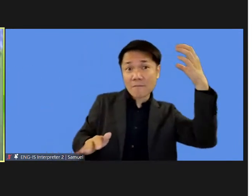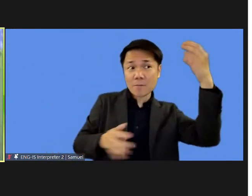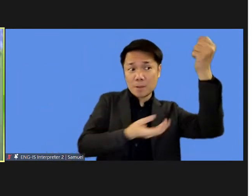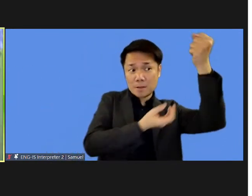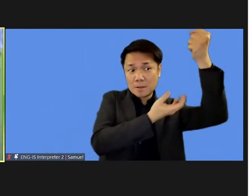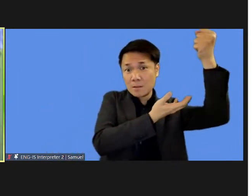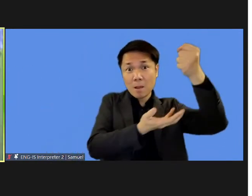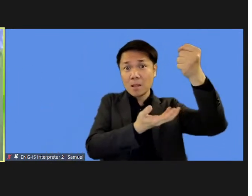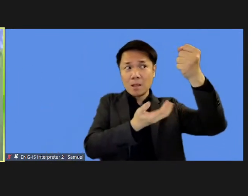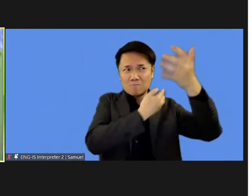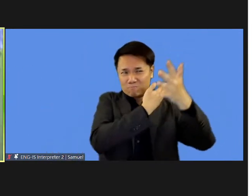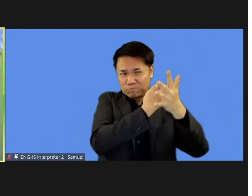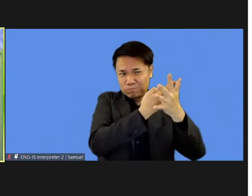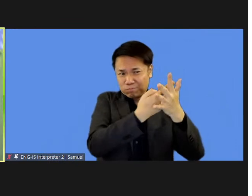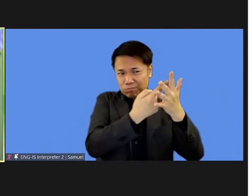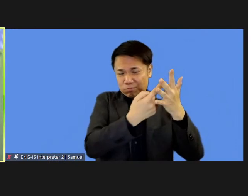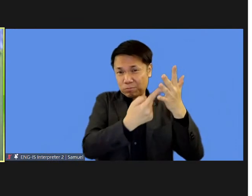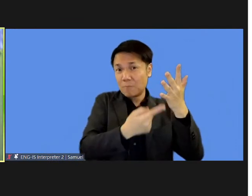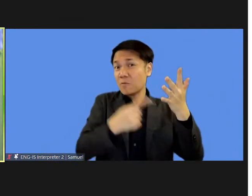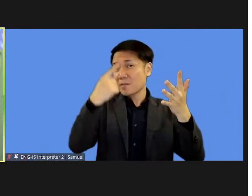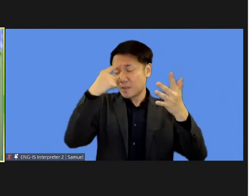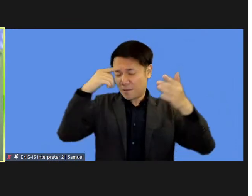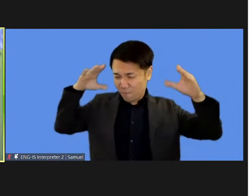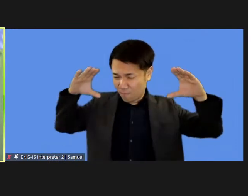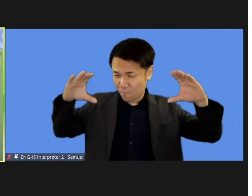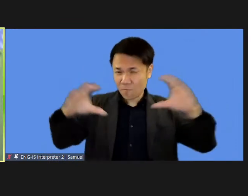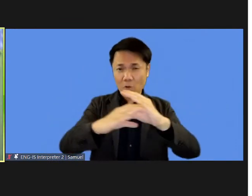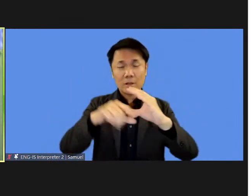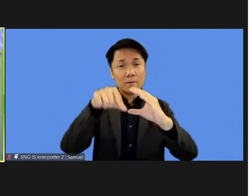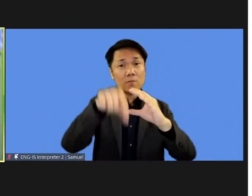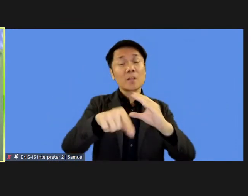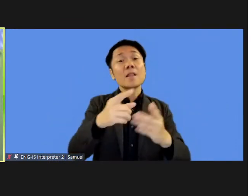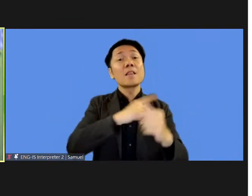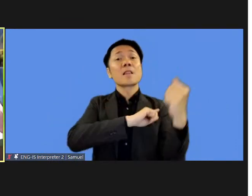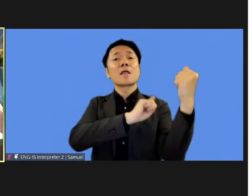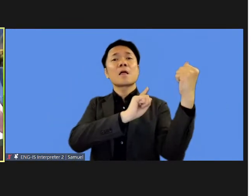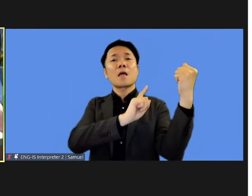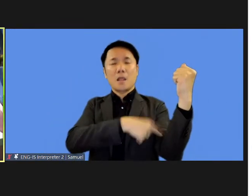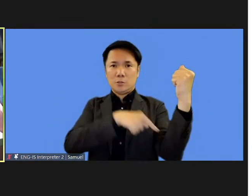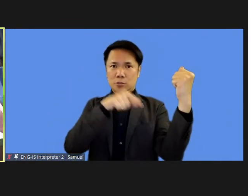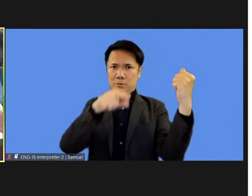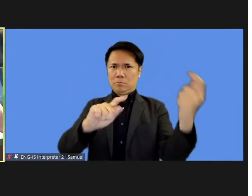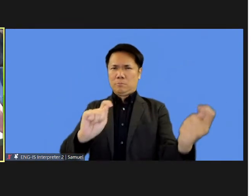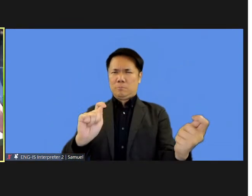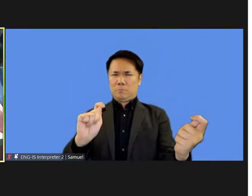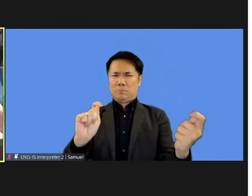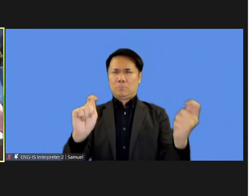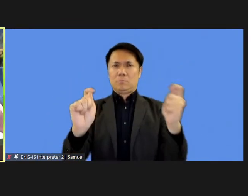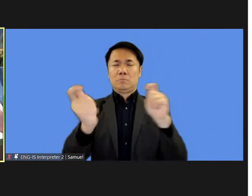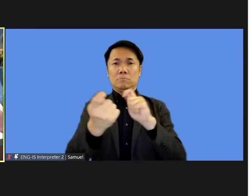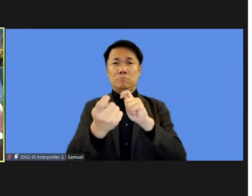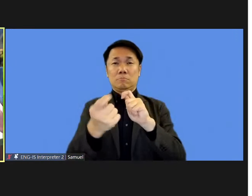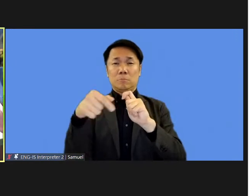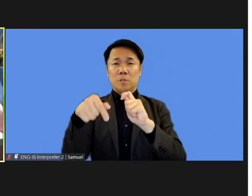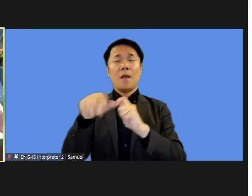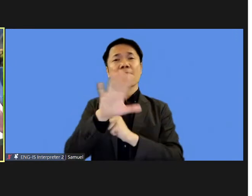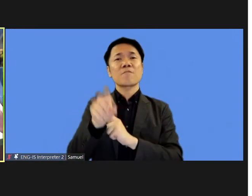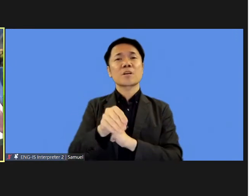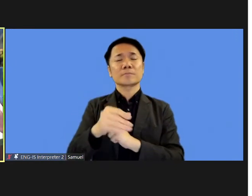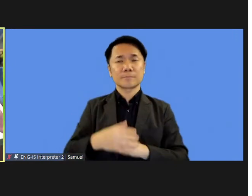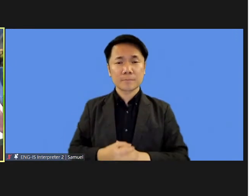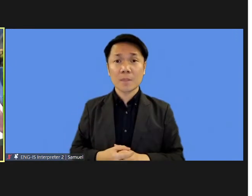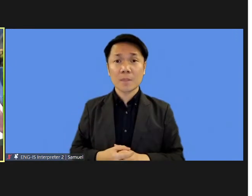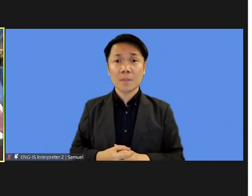to invest in its energy transformation, and how development partners can partner with Africa to provide the risking